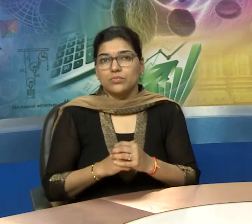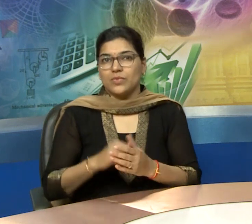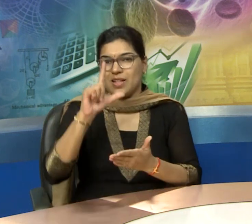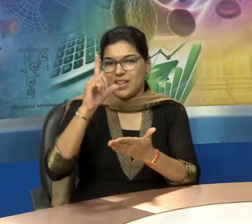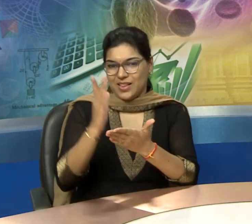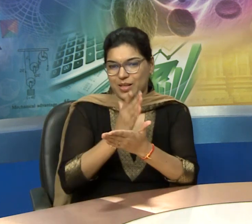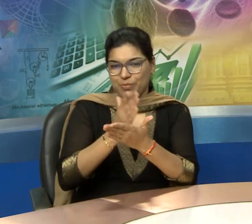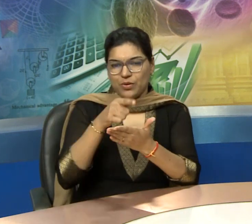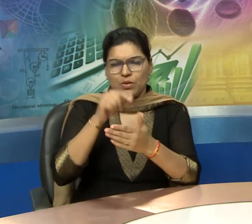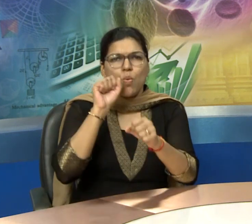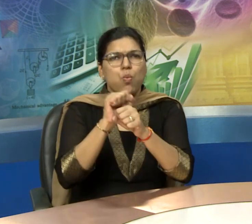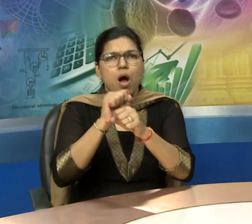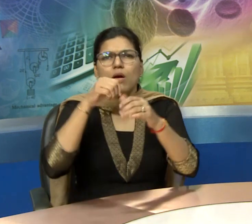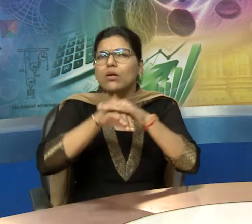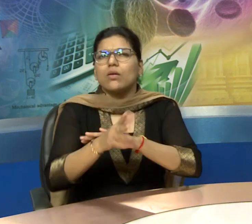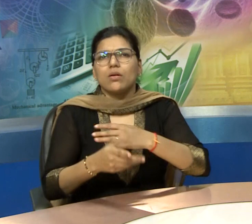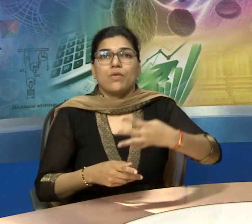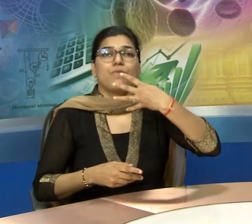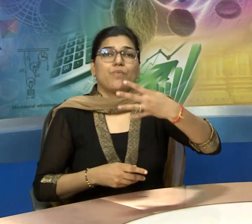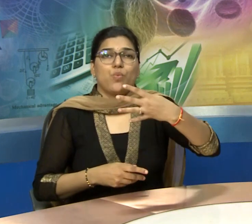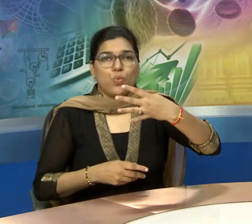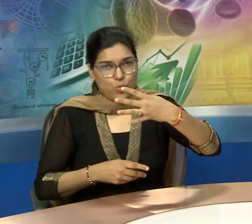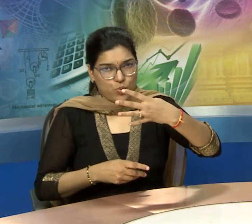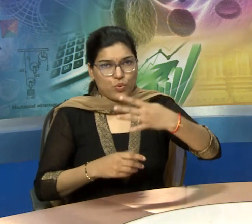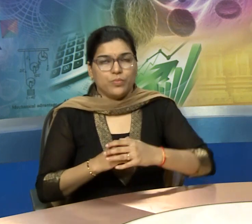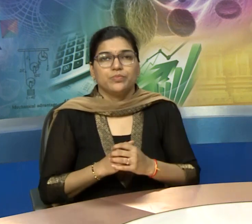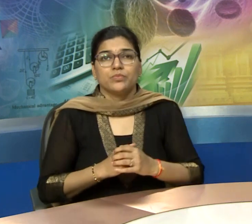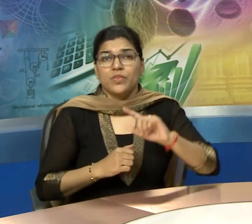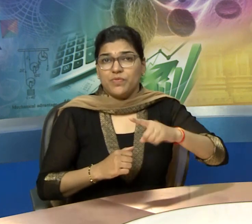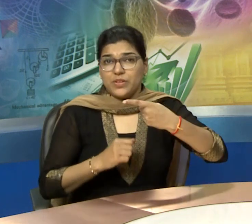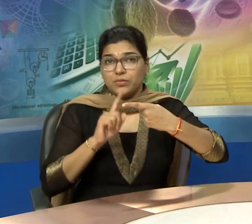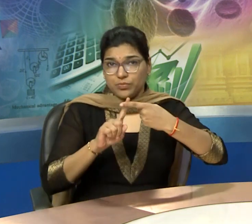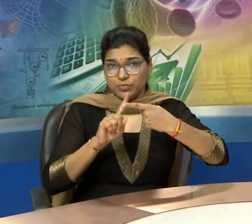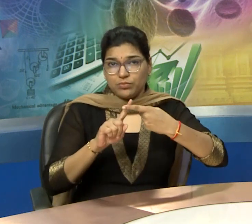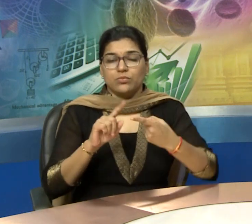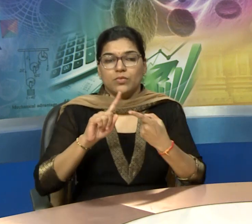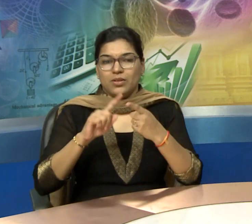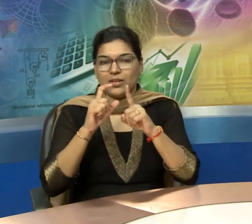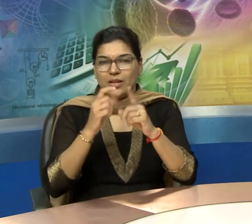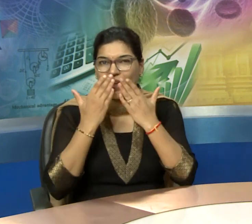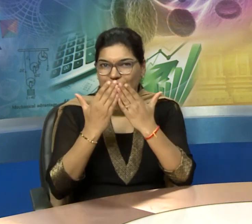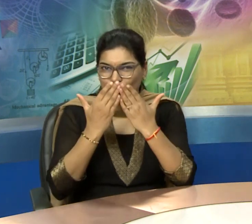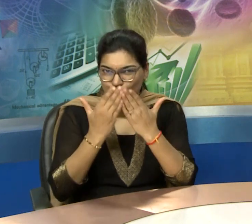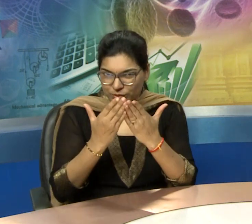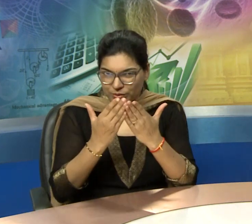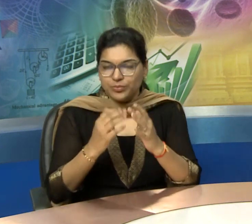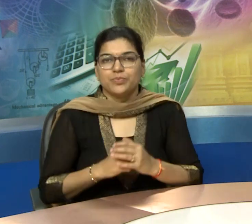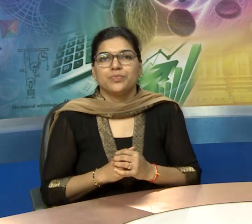This is the first point which we will be discussing in this lesson. First, we